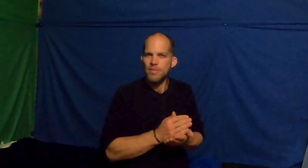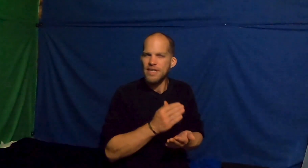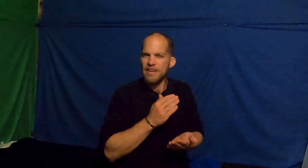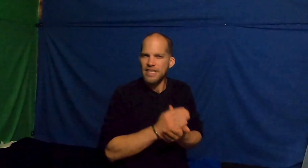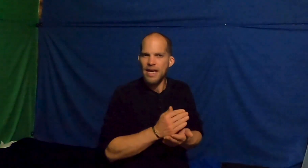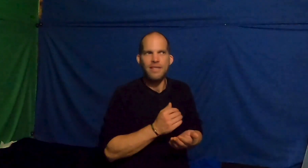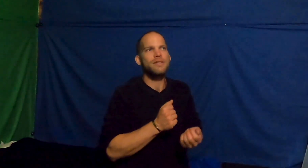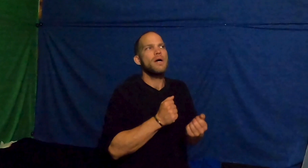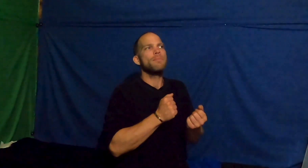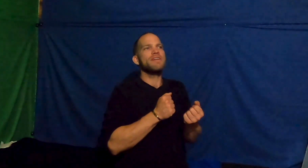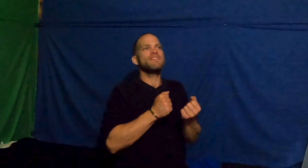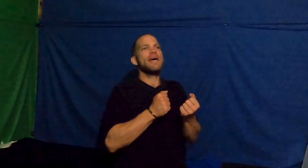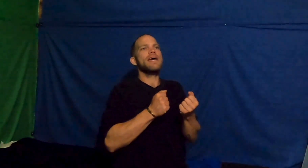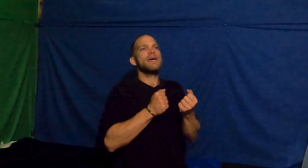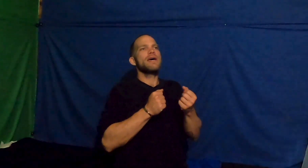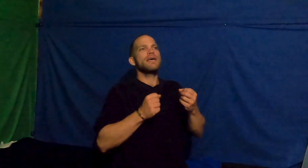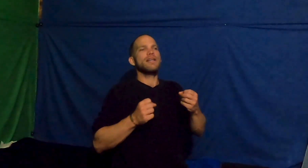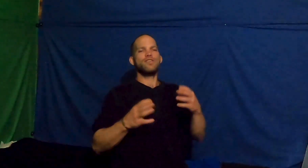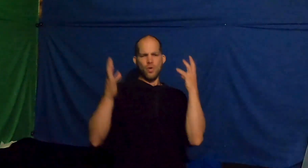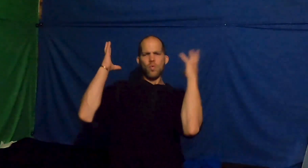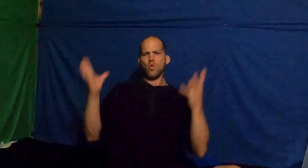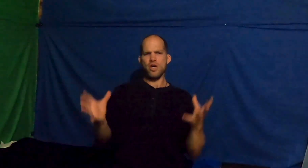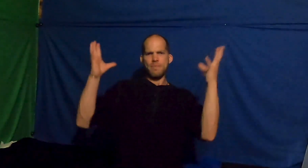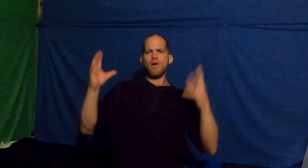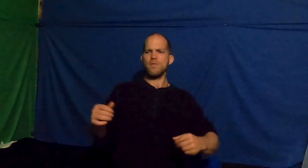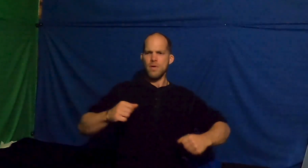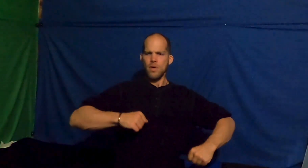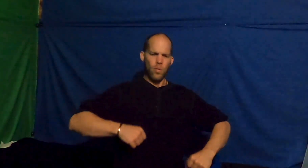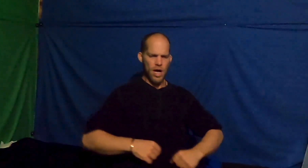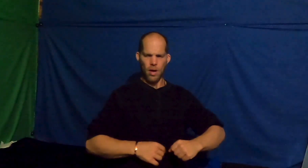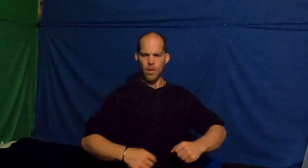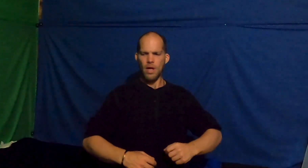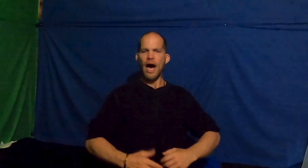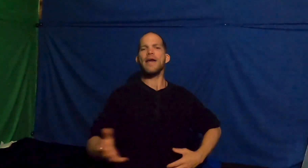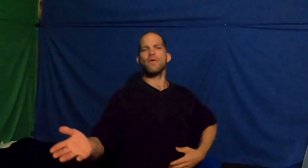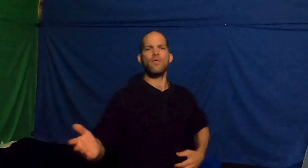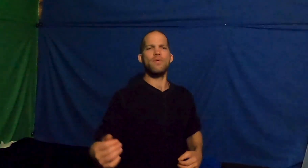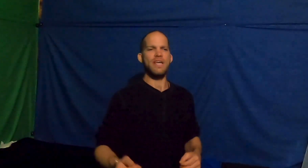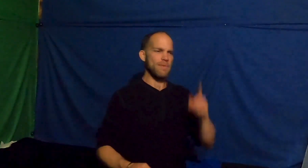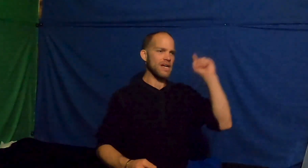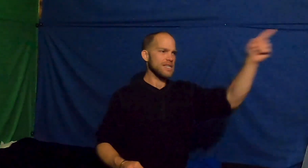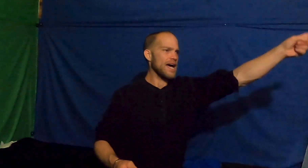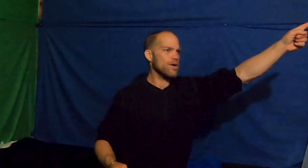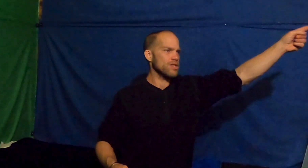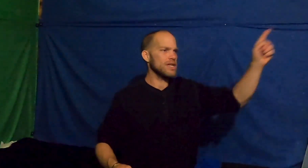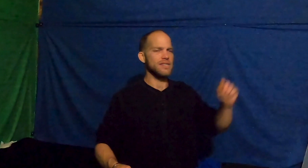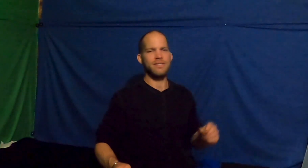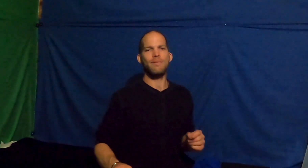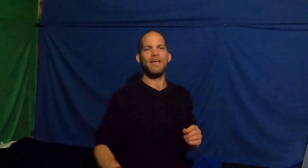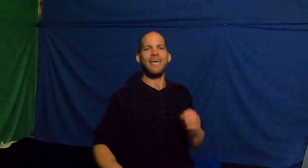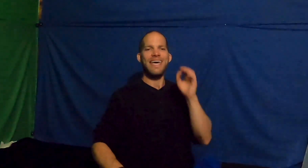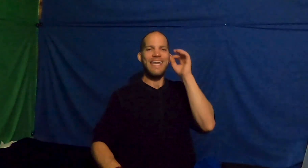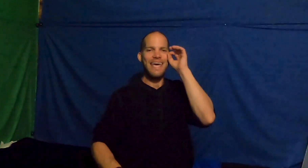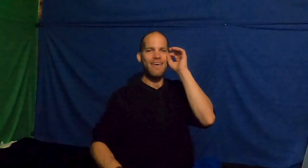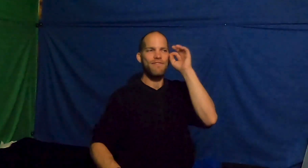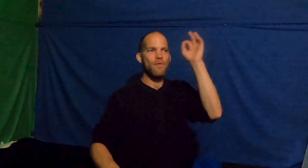specific things. But if they get so worried about, well, I don't agree with that because I heard this. I'm like, in a